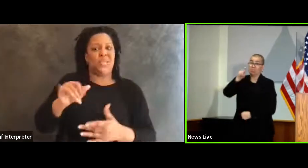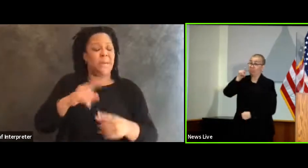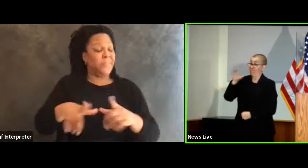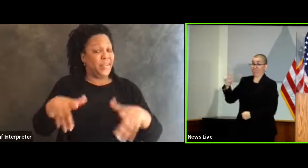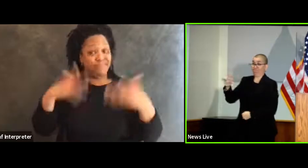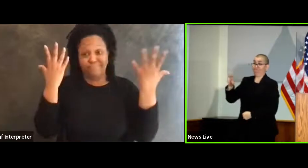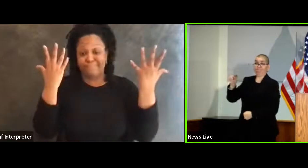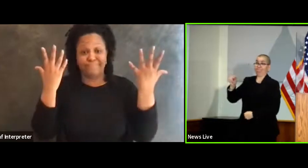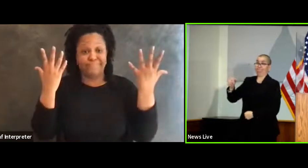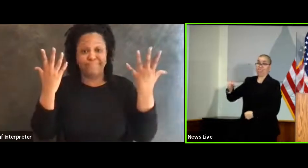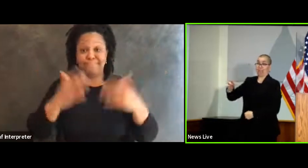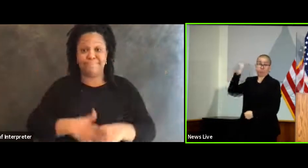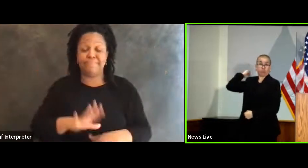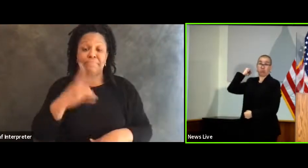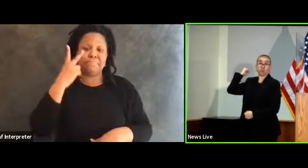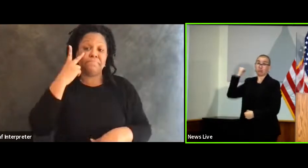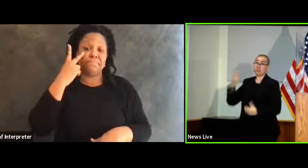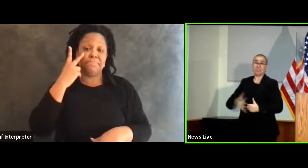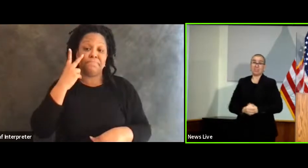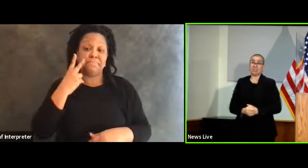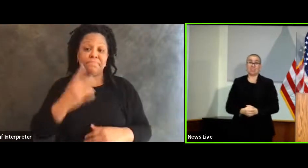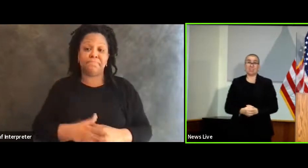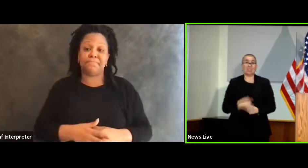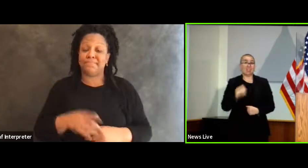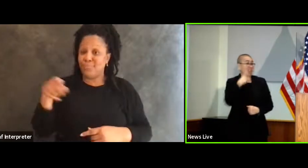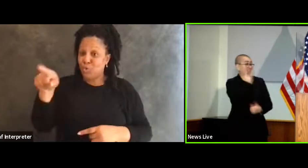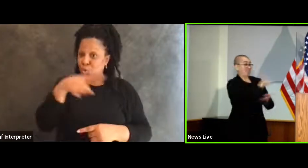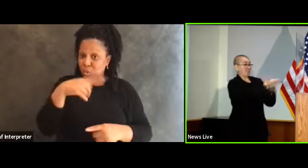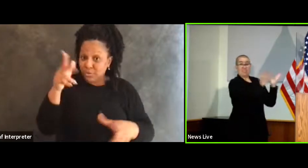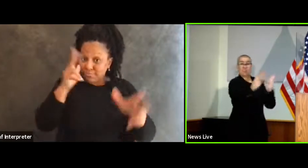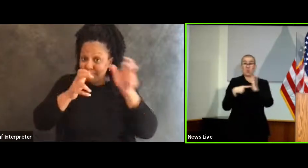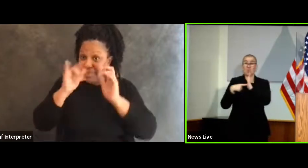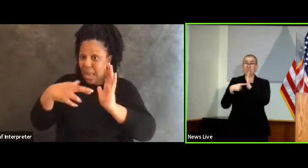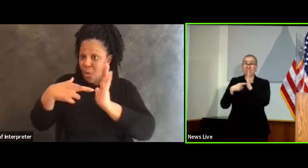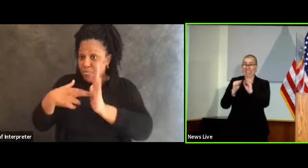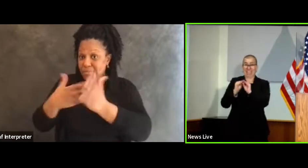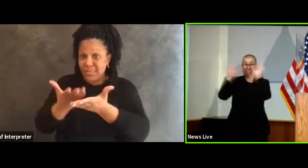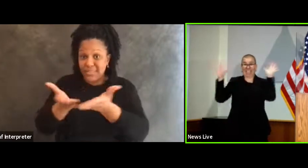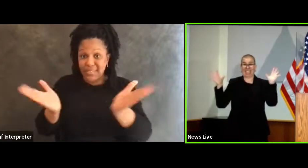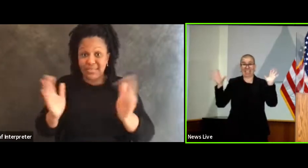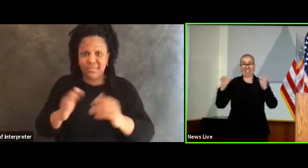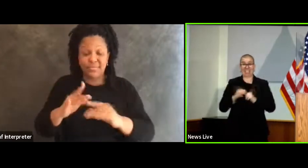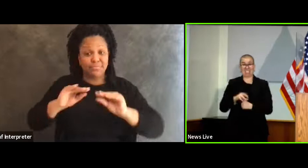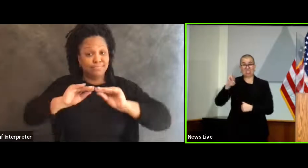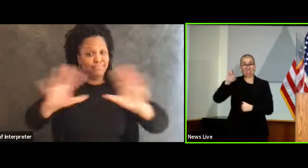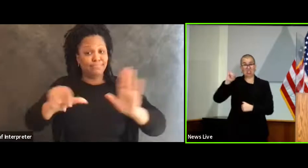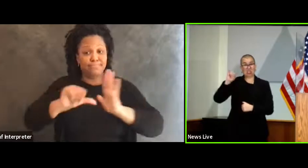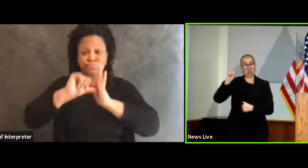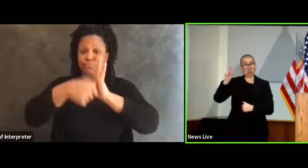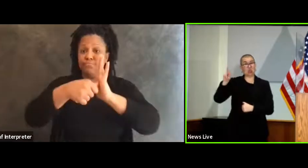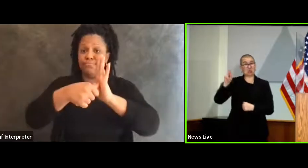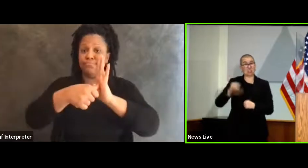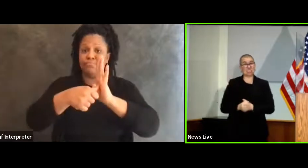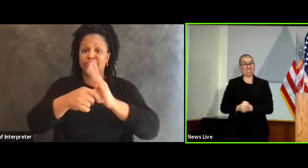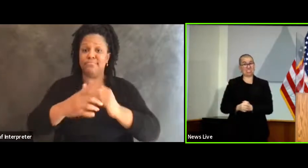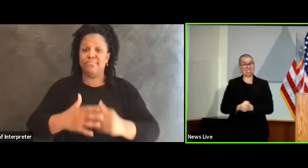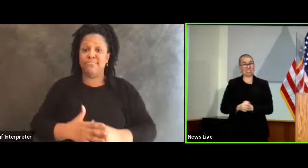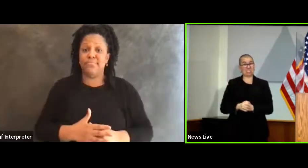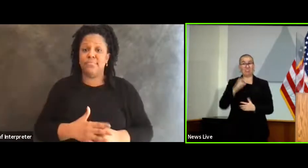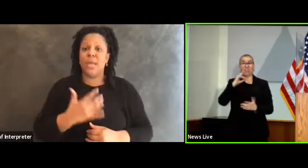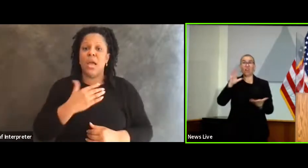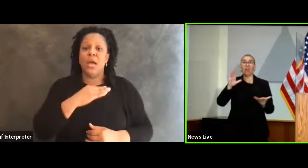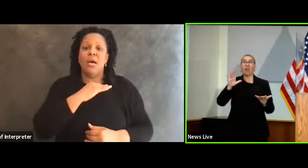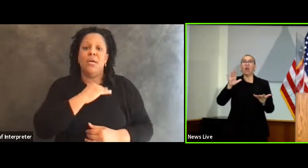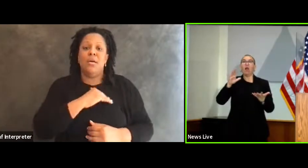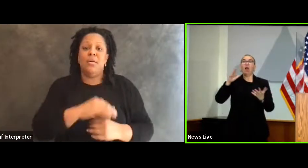heard these representatives did make it very clear that the risk is the longer it takes, we add another name to that fraternity of mothers who no one